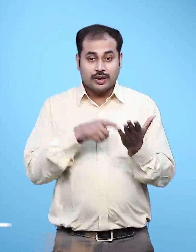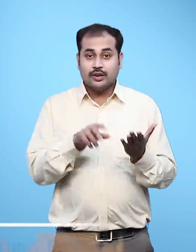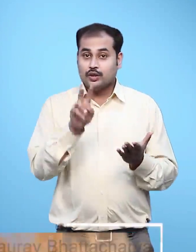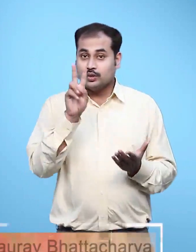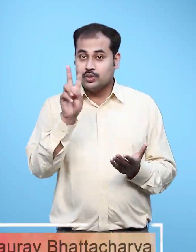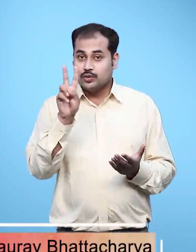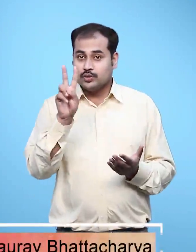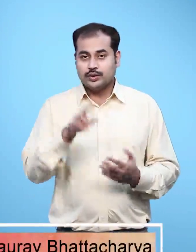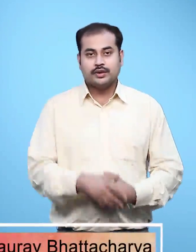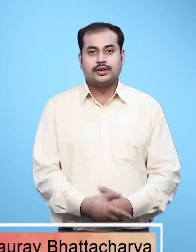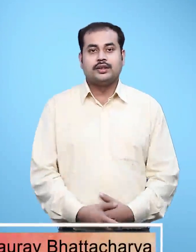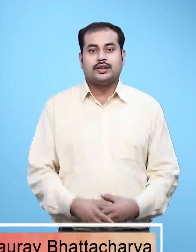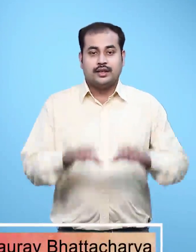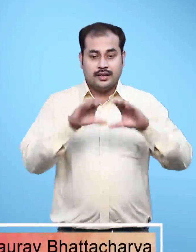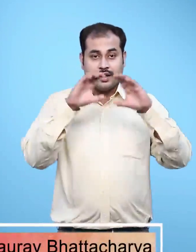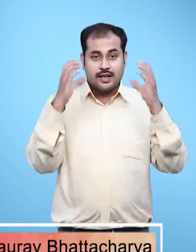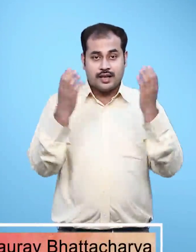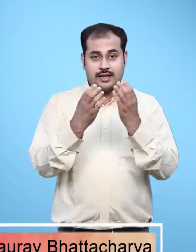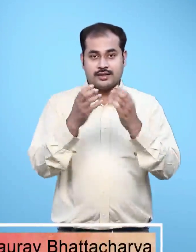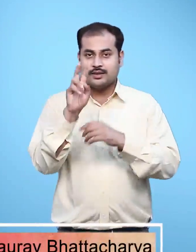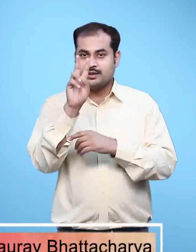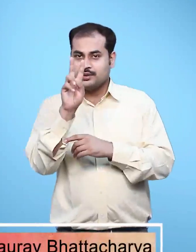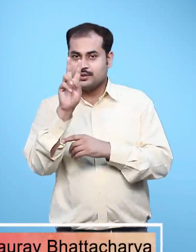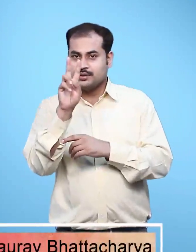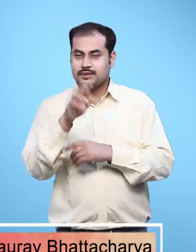Titled Math Magic Chapter 7